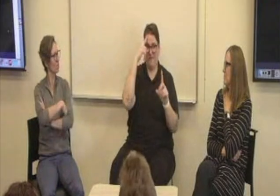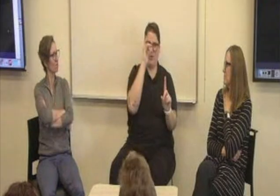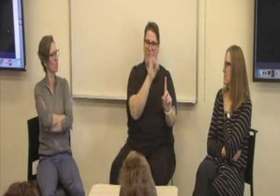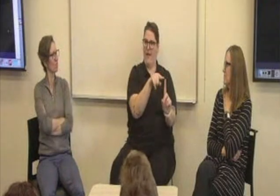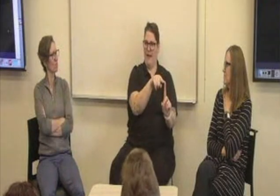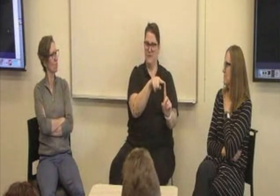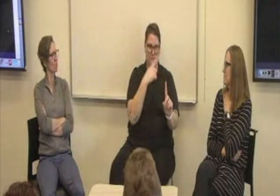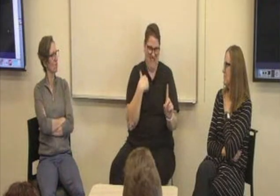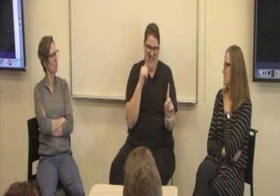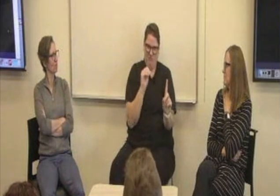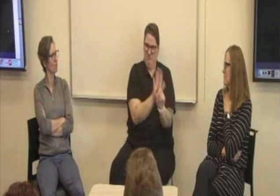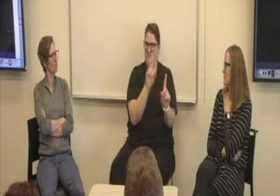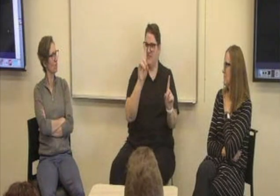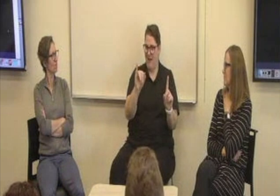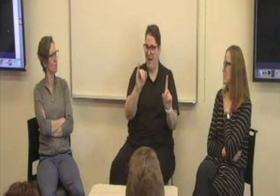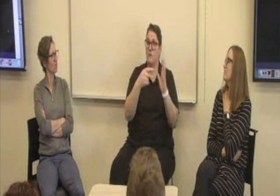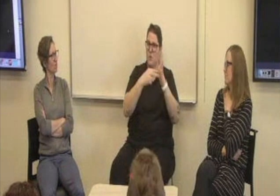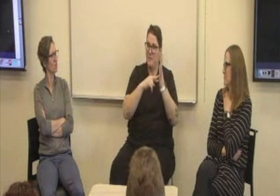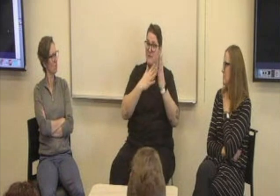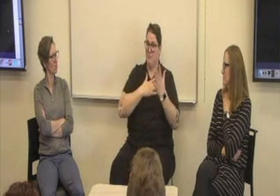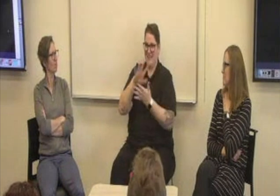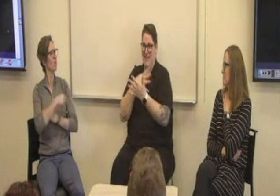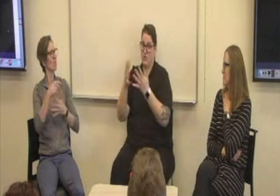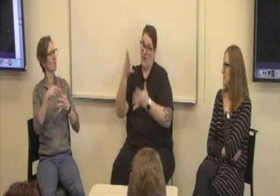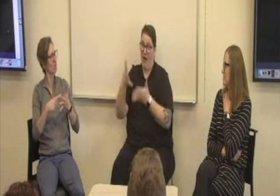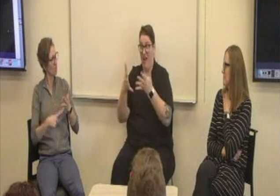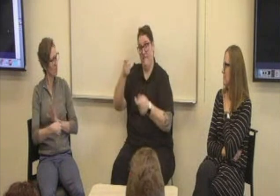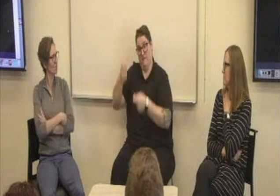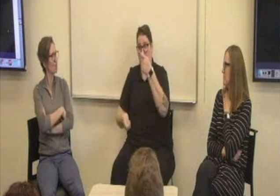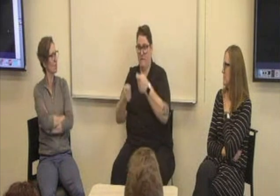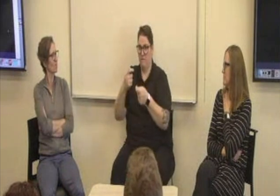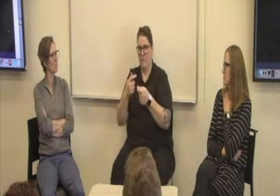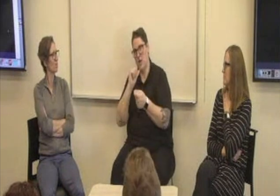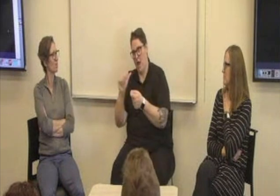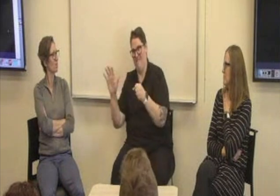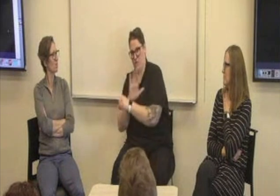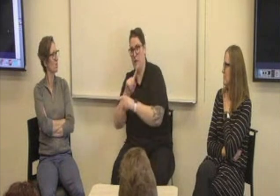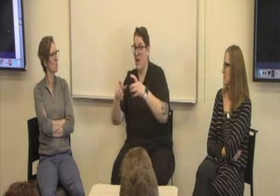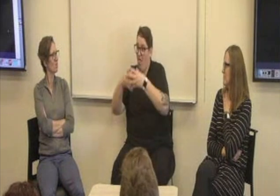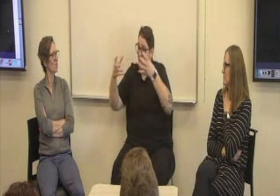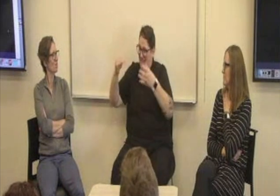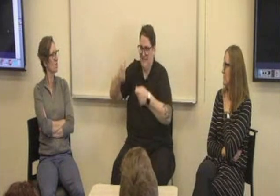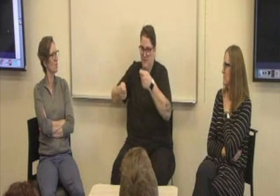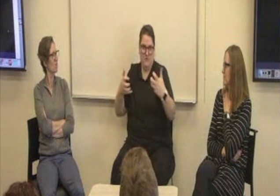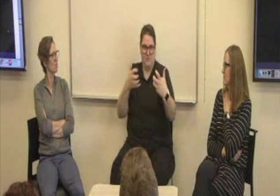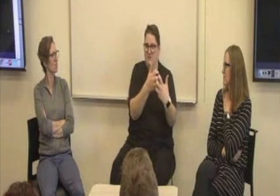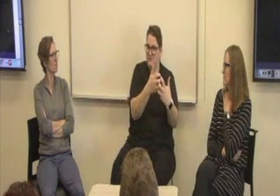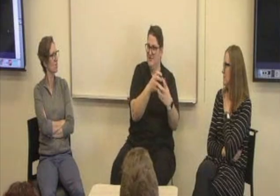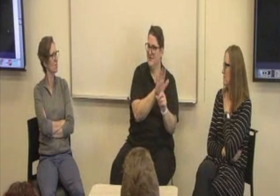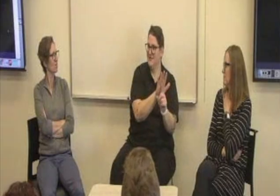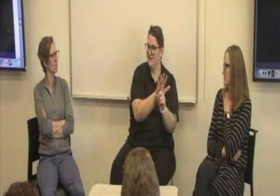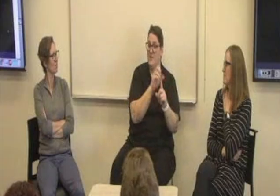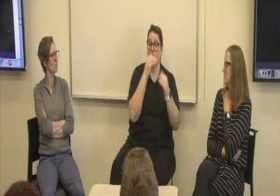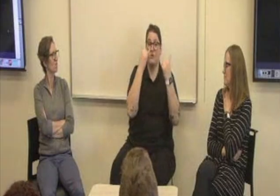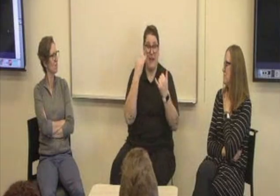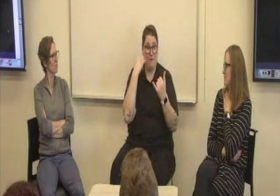I am the prioritized preferred interpreter because I'm their designated interpreter. So I really have to be careful and mindful of my schedule